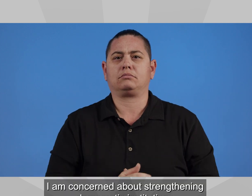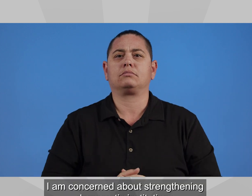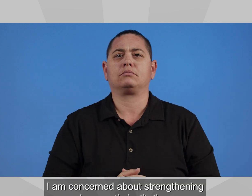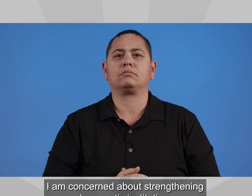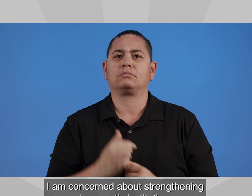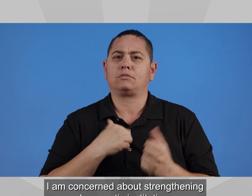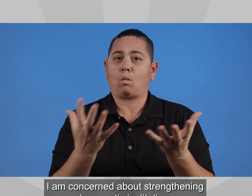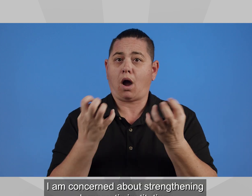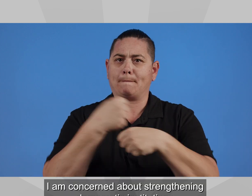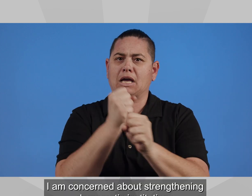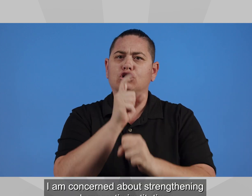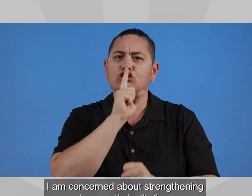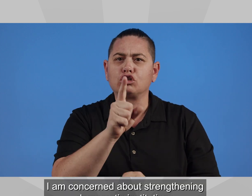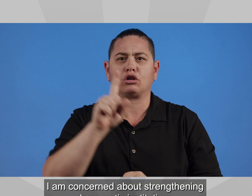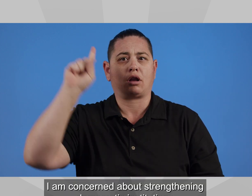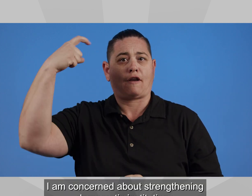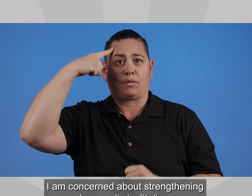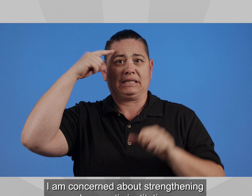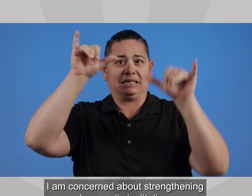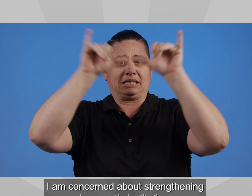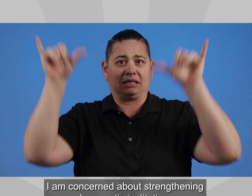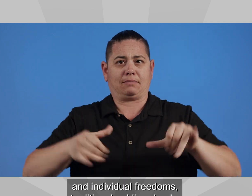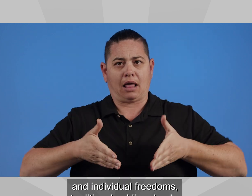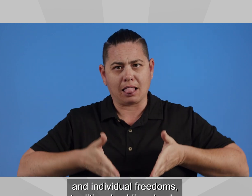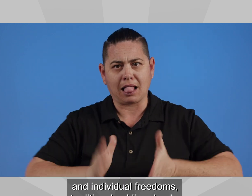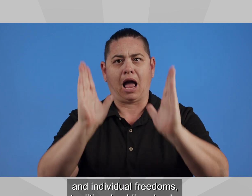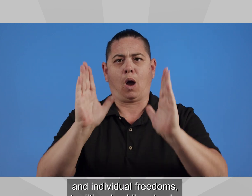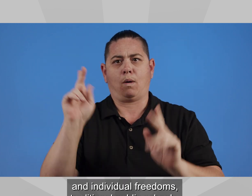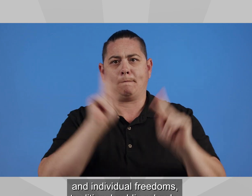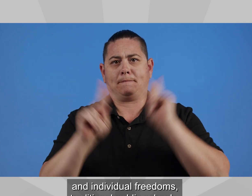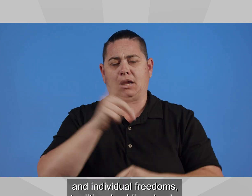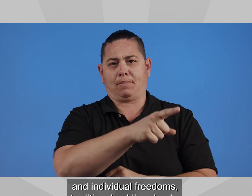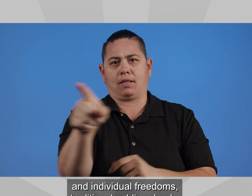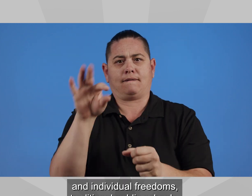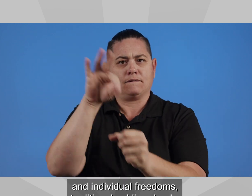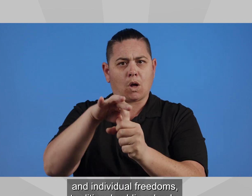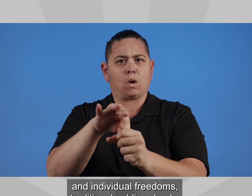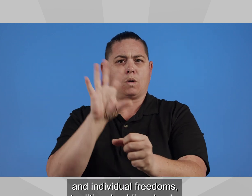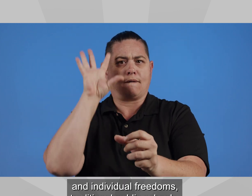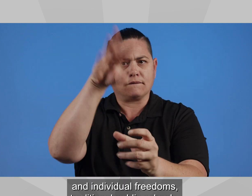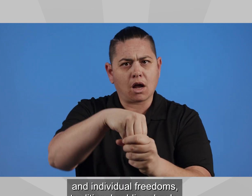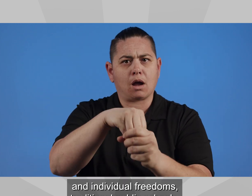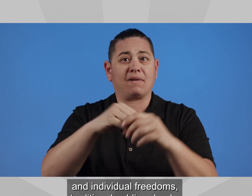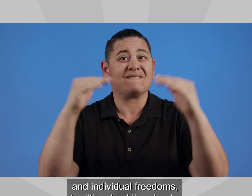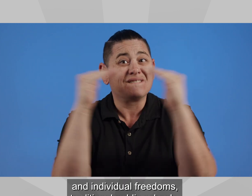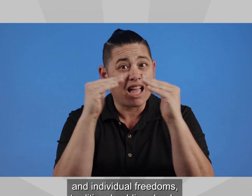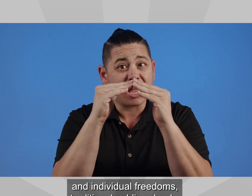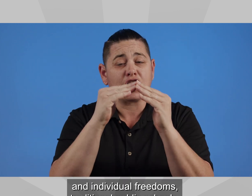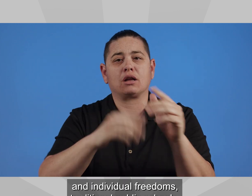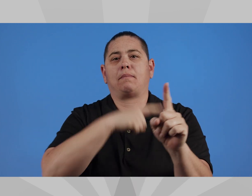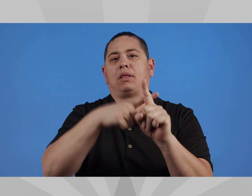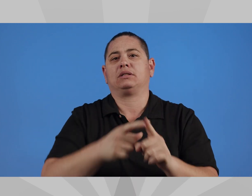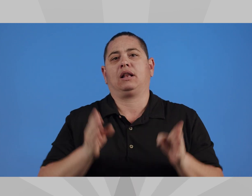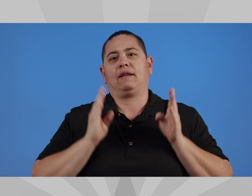I am concerned about strengthening democratic institutions and individual freedoms, traditional public